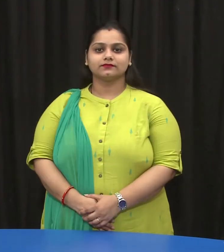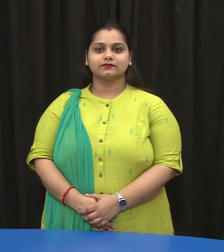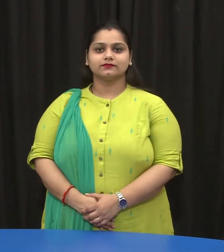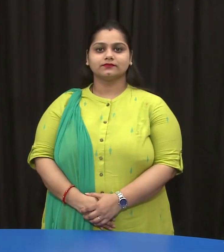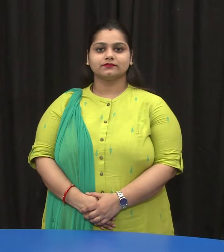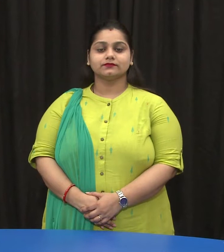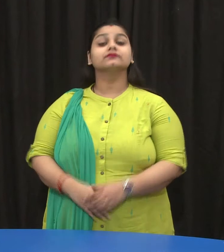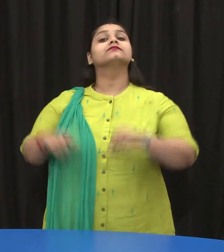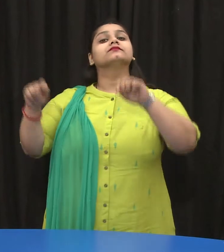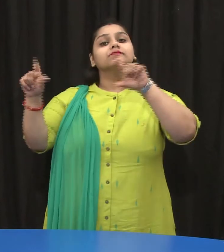Slide 10.